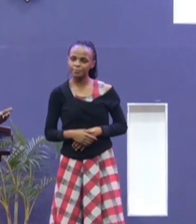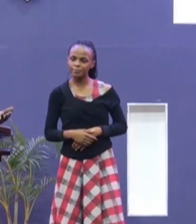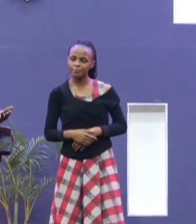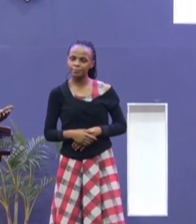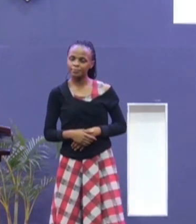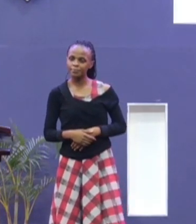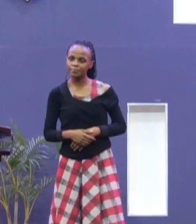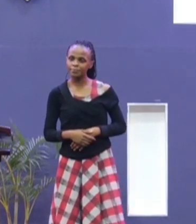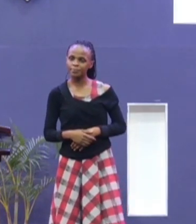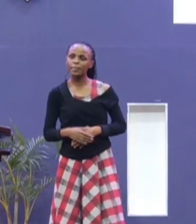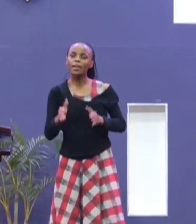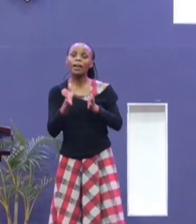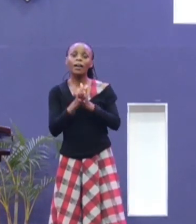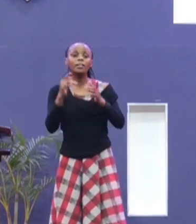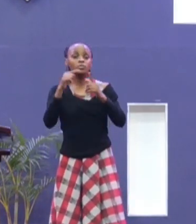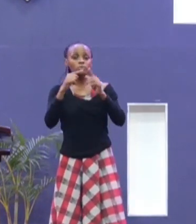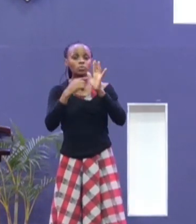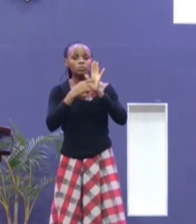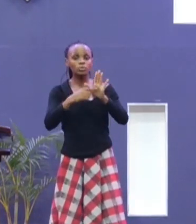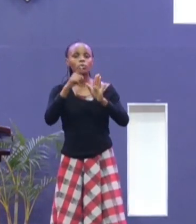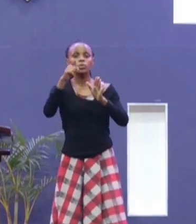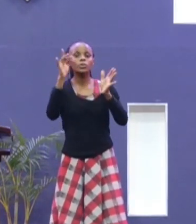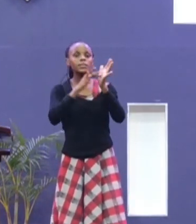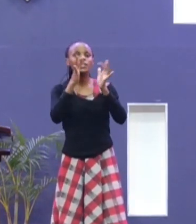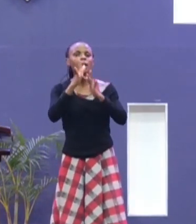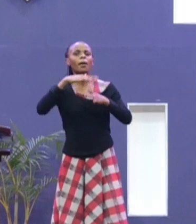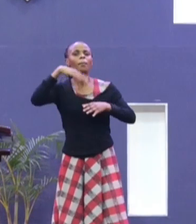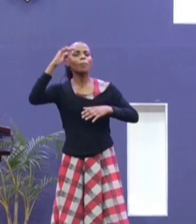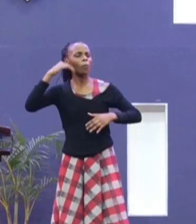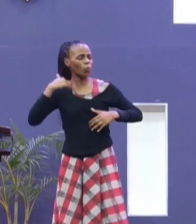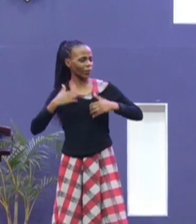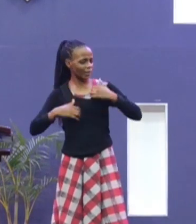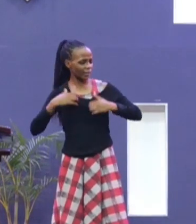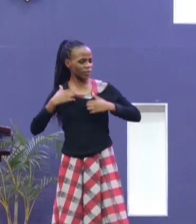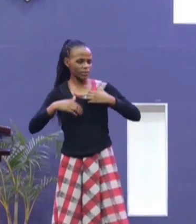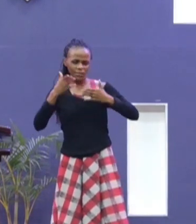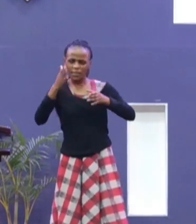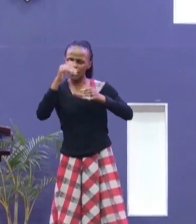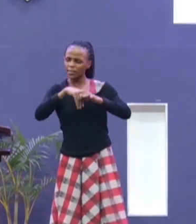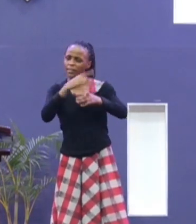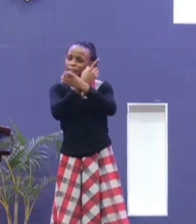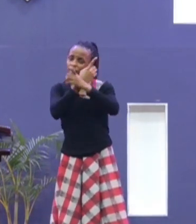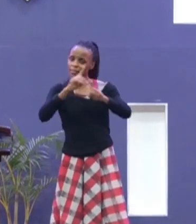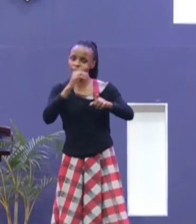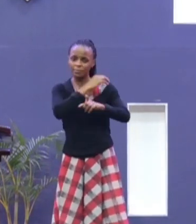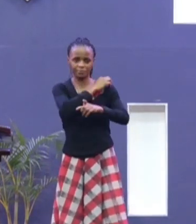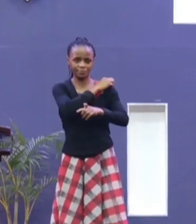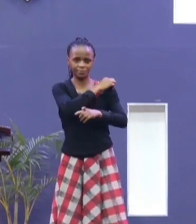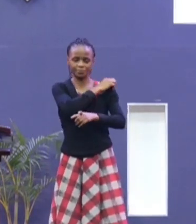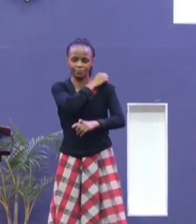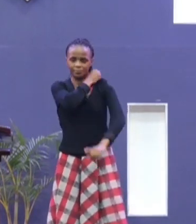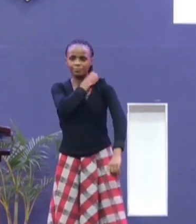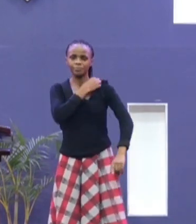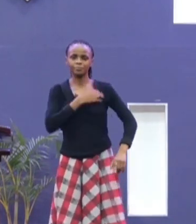And to show you that Jesus here is more interested in deliverance. Era wano balaga nti Yesu ayagala nnyo